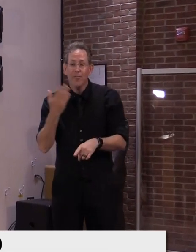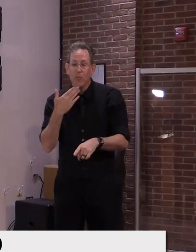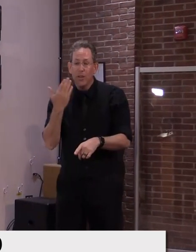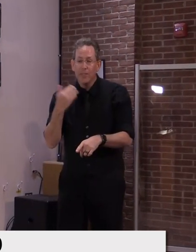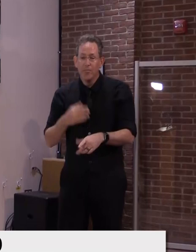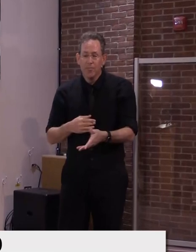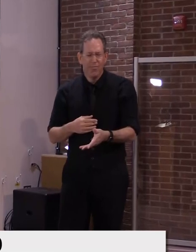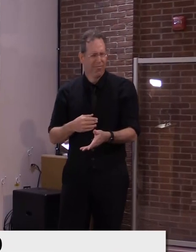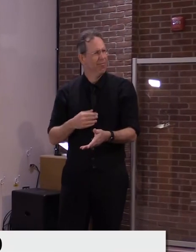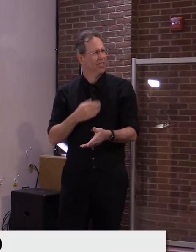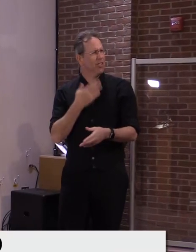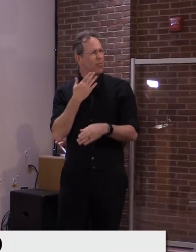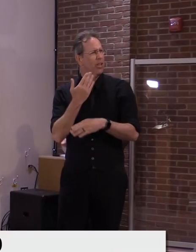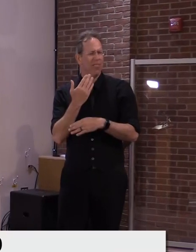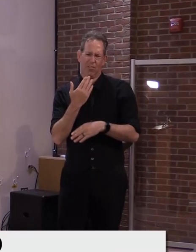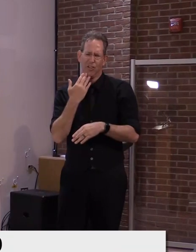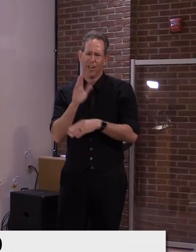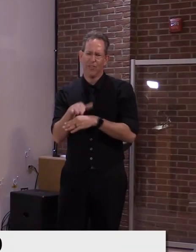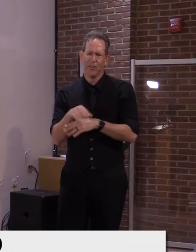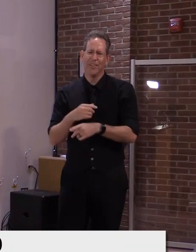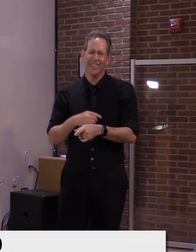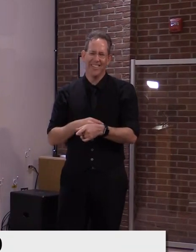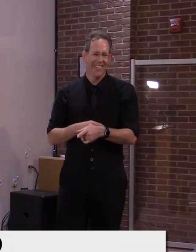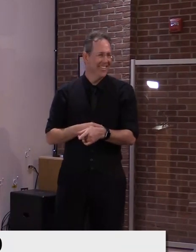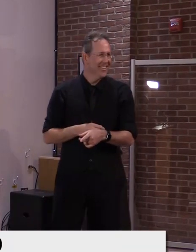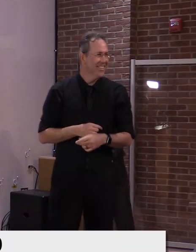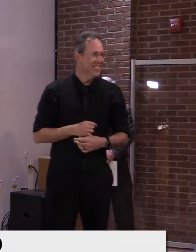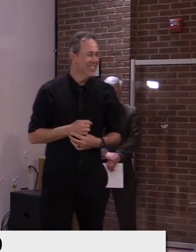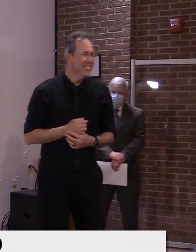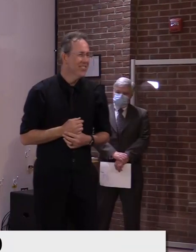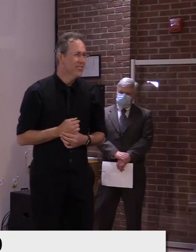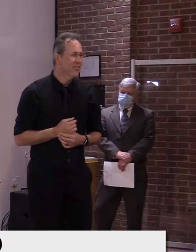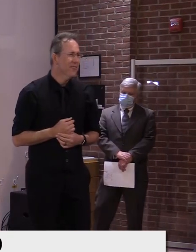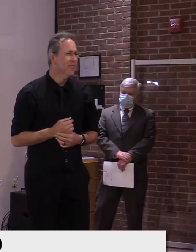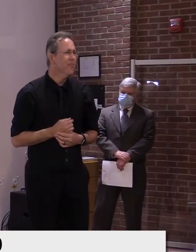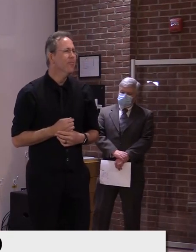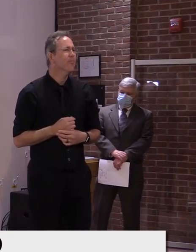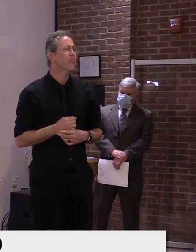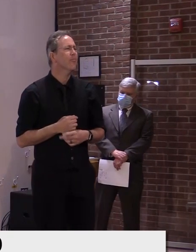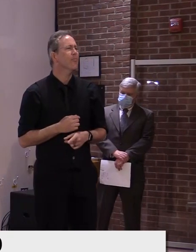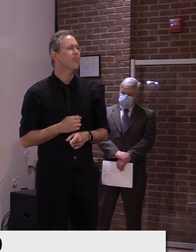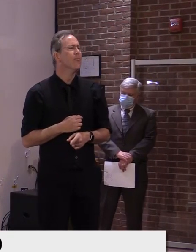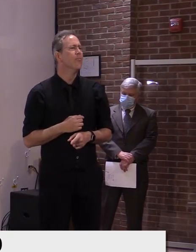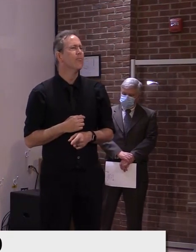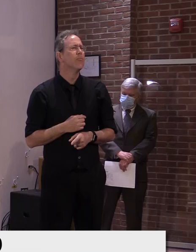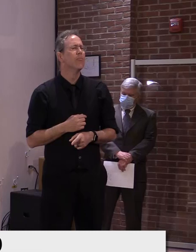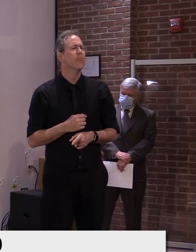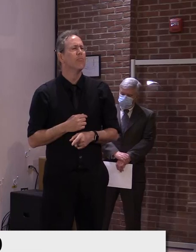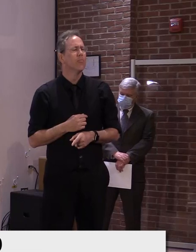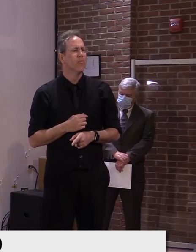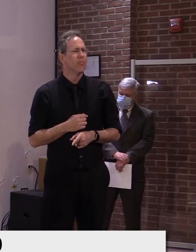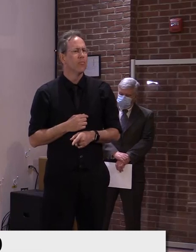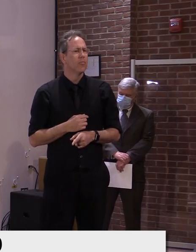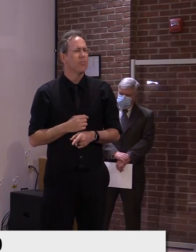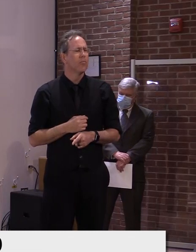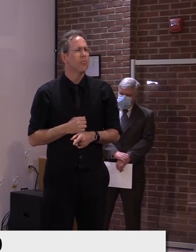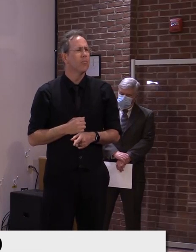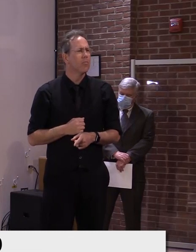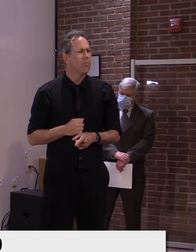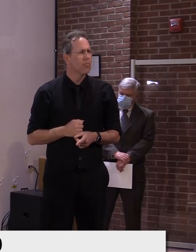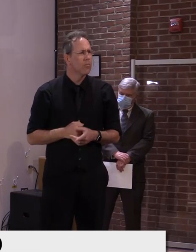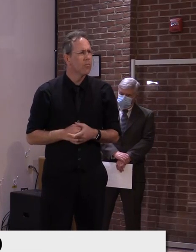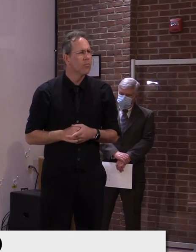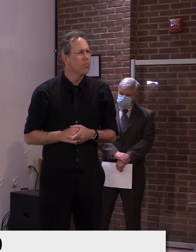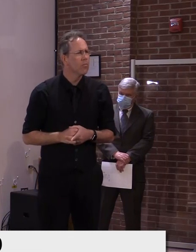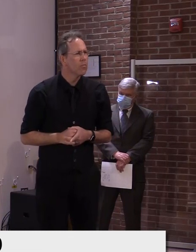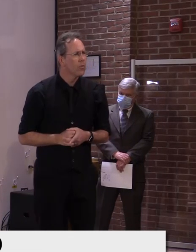First, maybe a point of clarification. I've heard it said a few times in this press conference there's only like six cases with